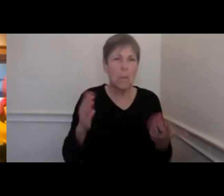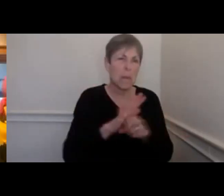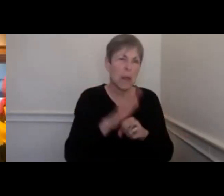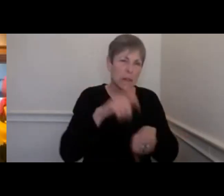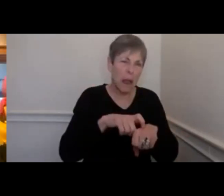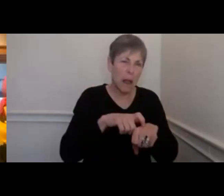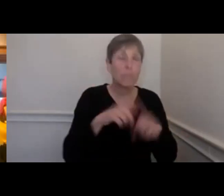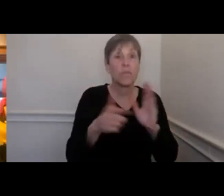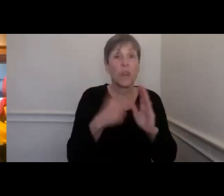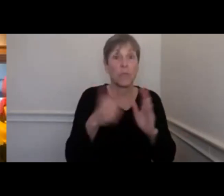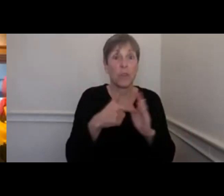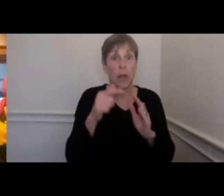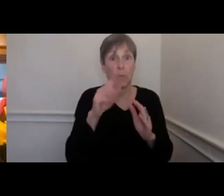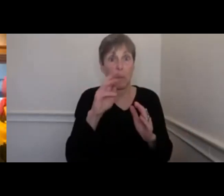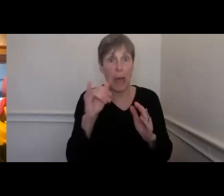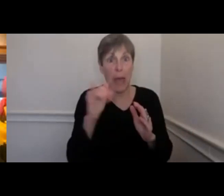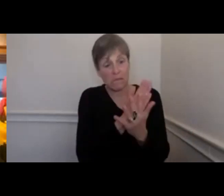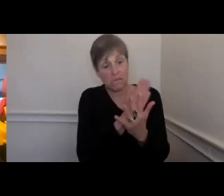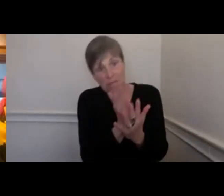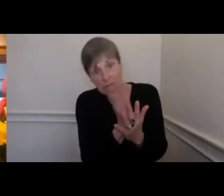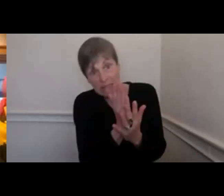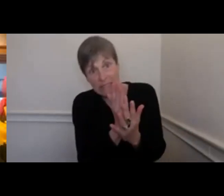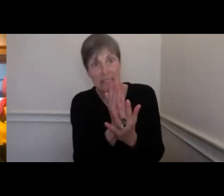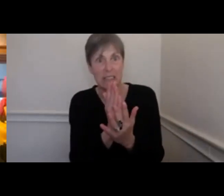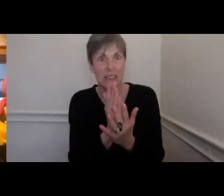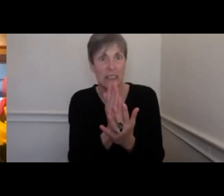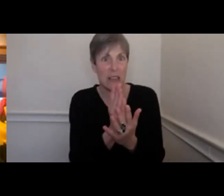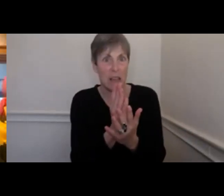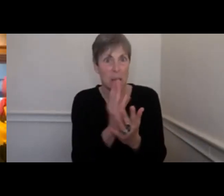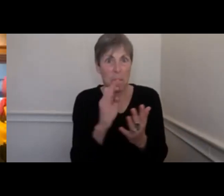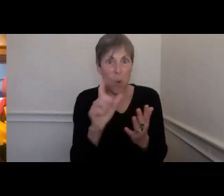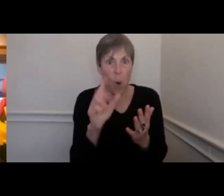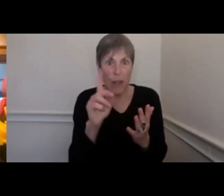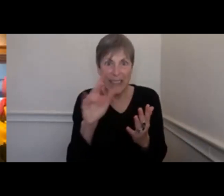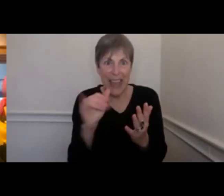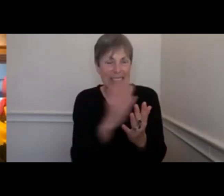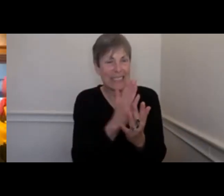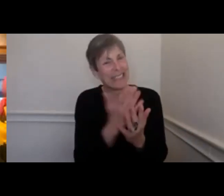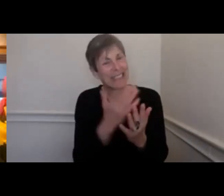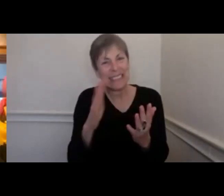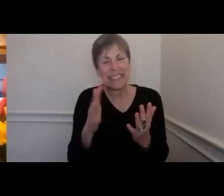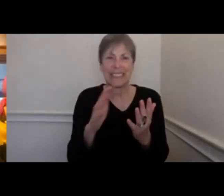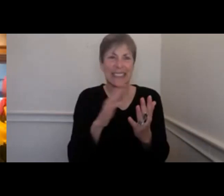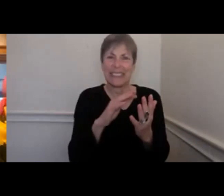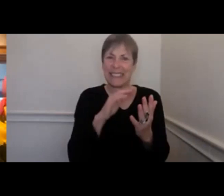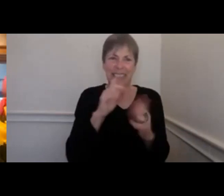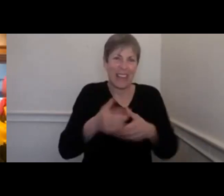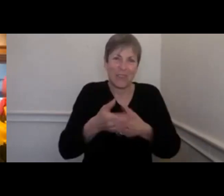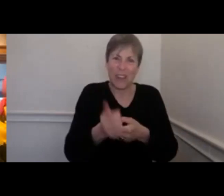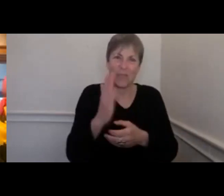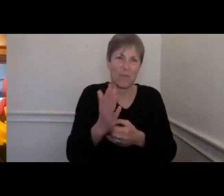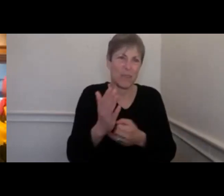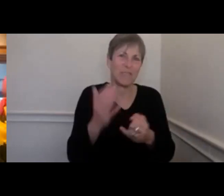mid-May. And that is just, it can, sometimes that can be true. Sometimes we can still have frost 2 weeks